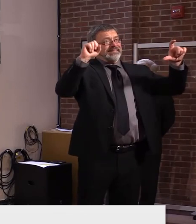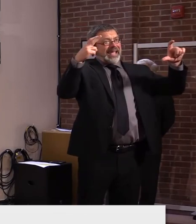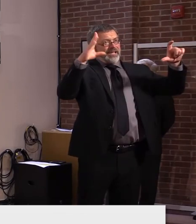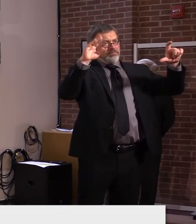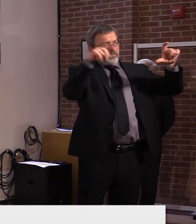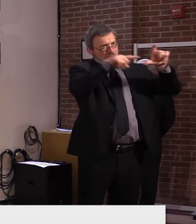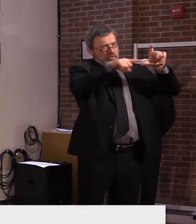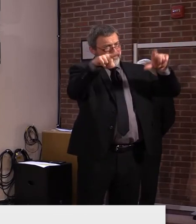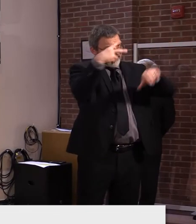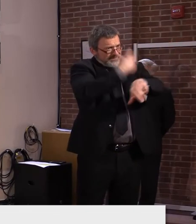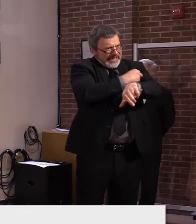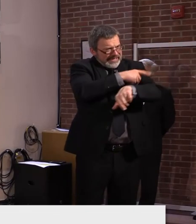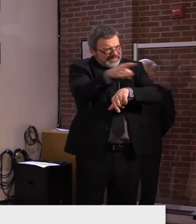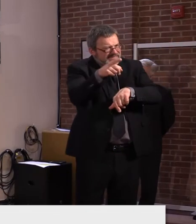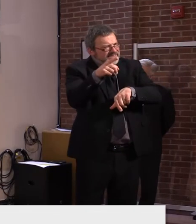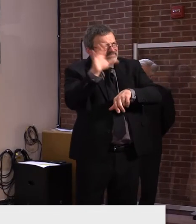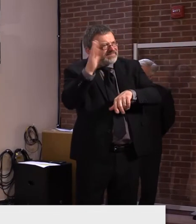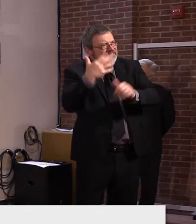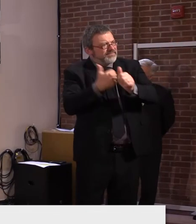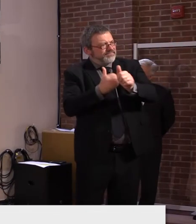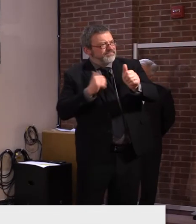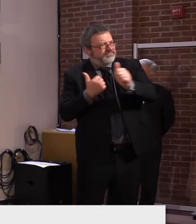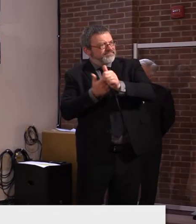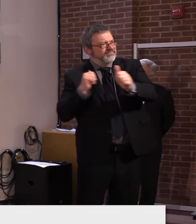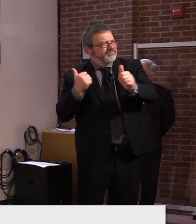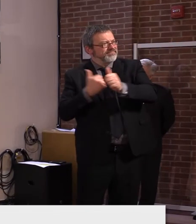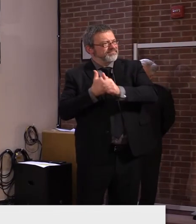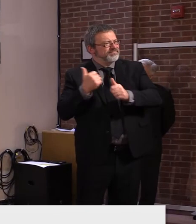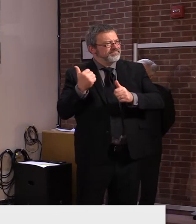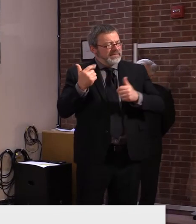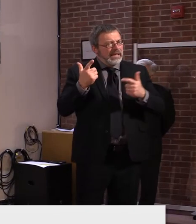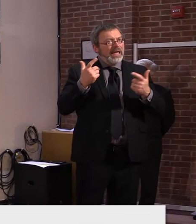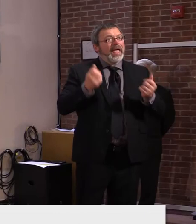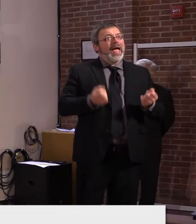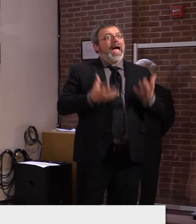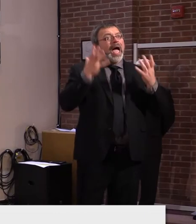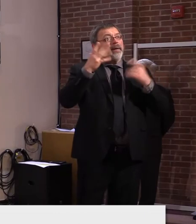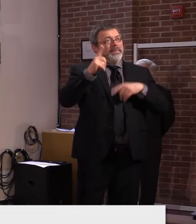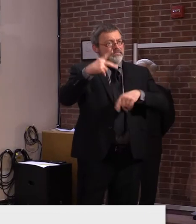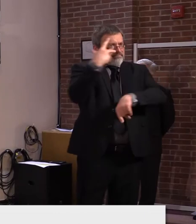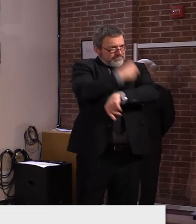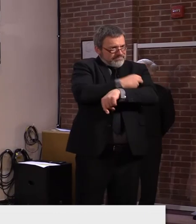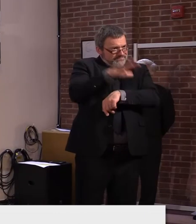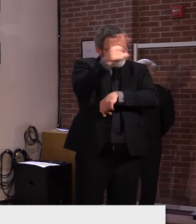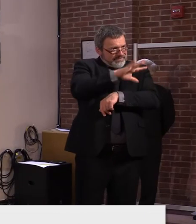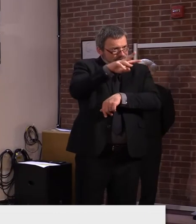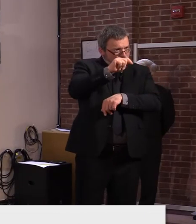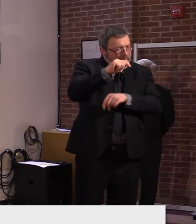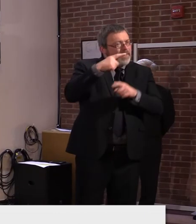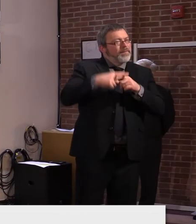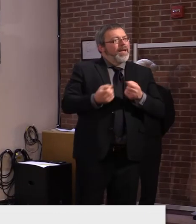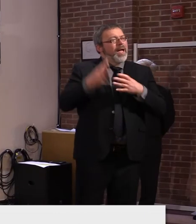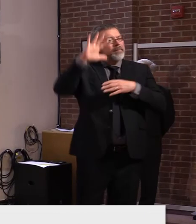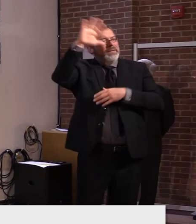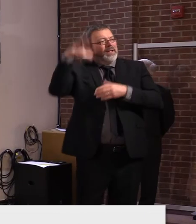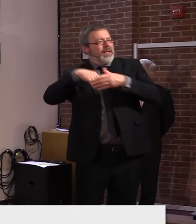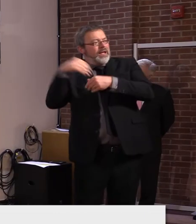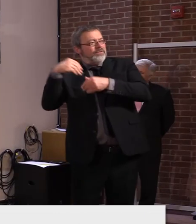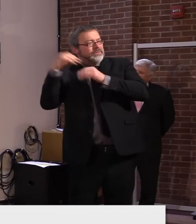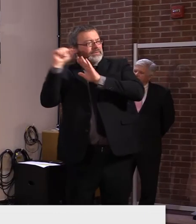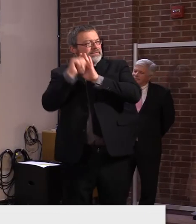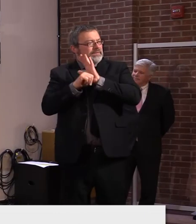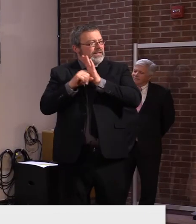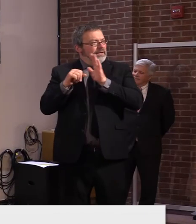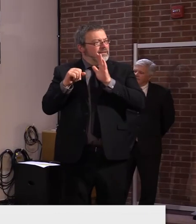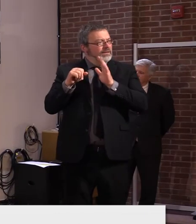reflect vaccinations received out of state. For the longest time, the dashboard tucked into its notes that there was an additional number of Vermonters